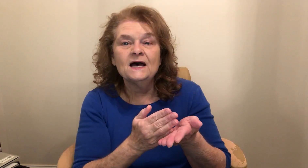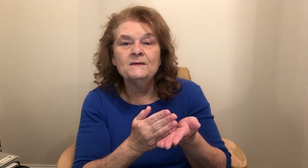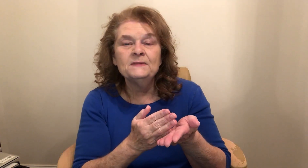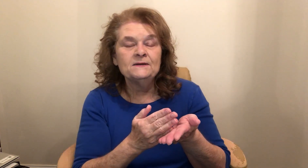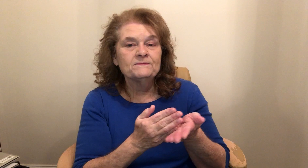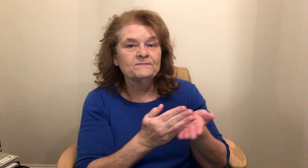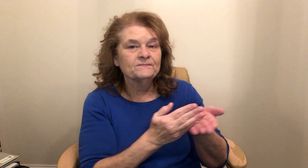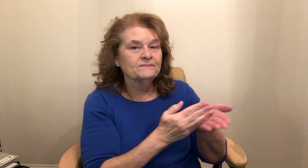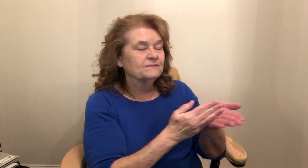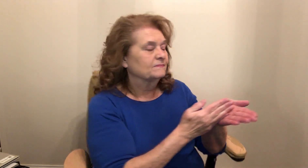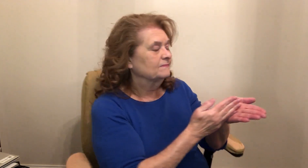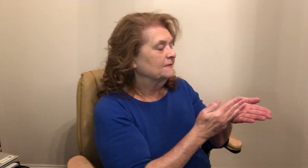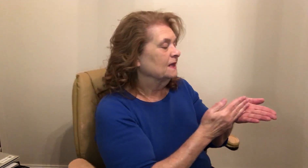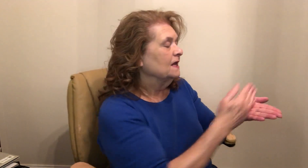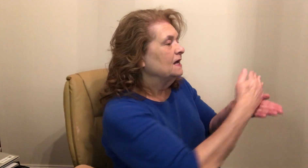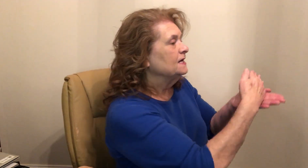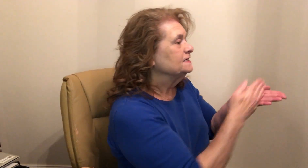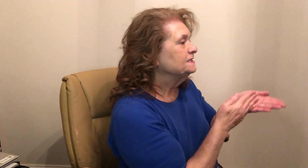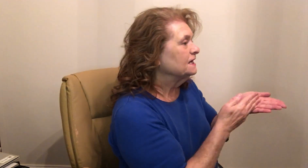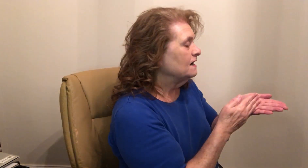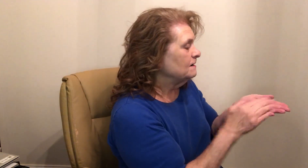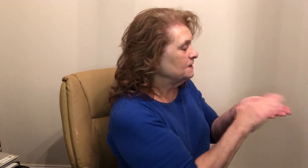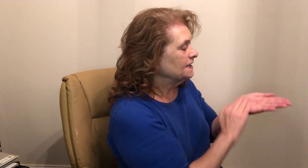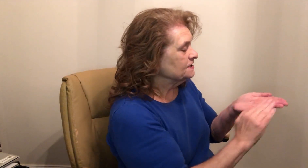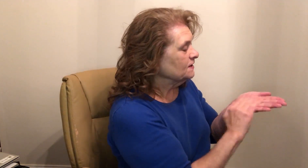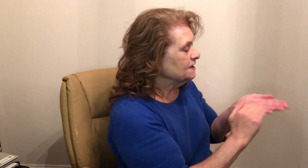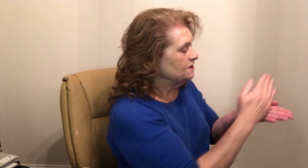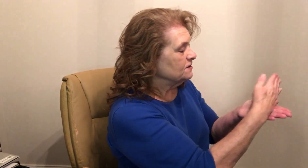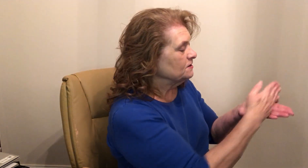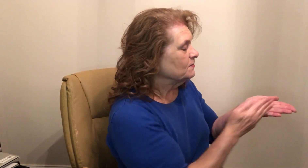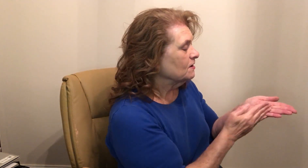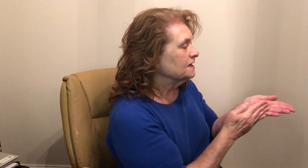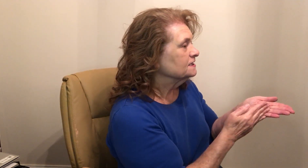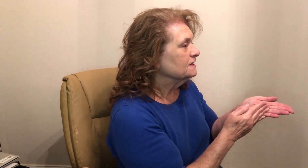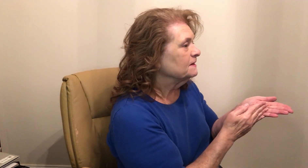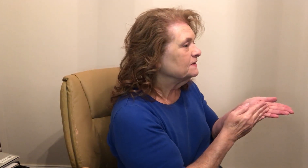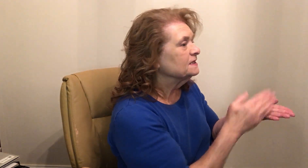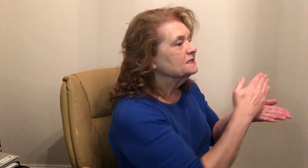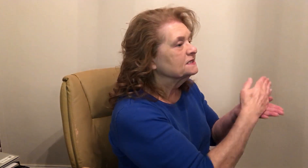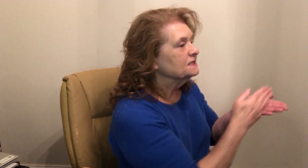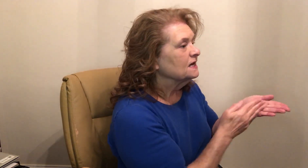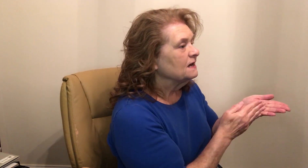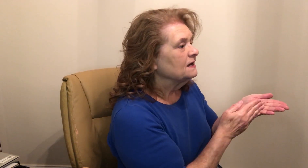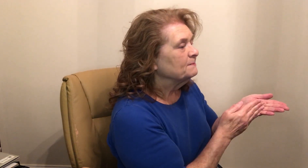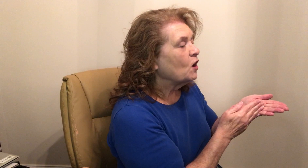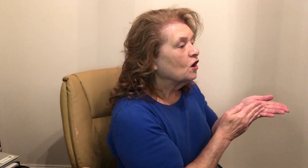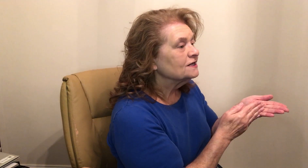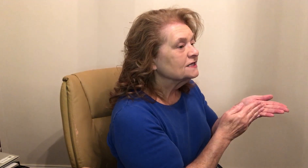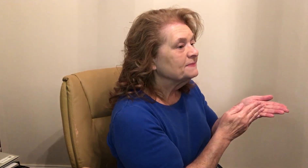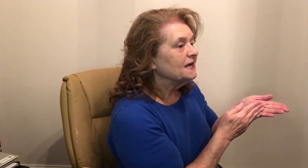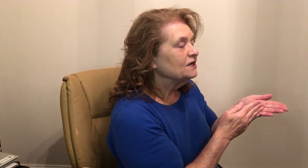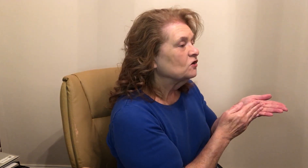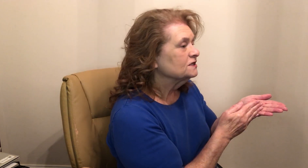some, like it's right here and you're parting some of it. This is part,